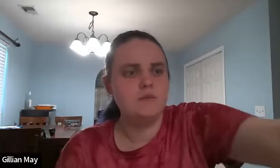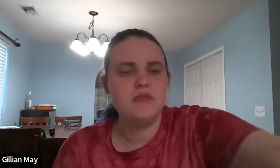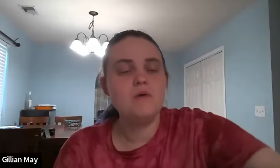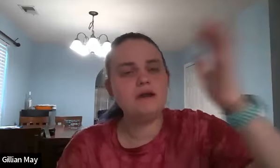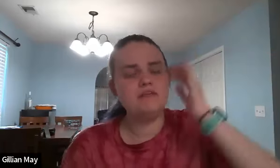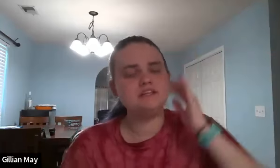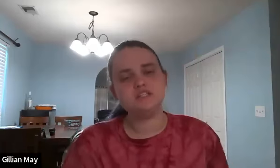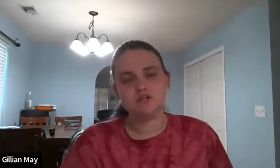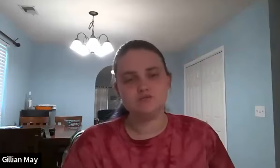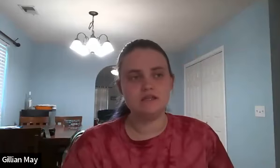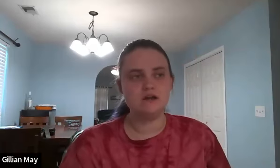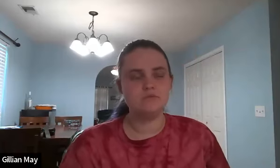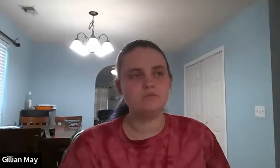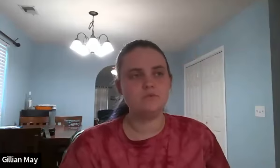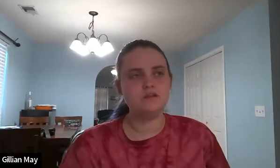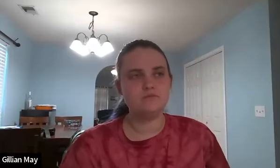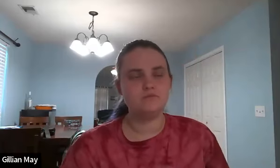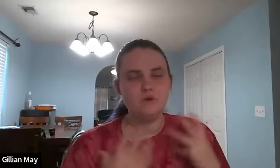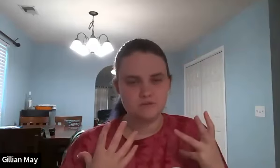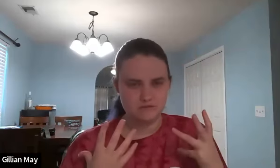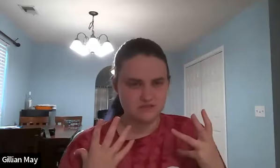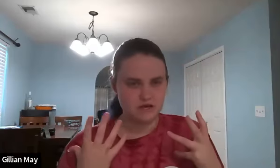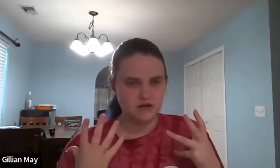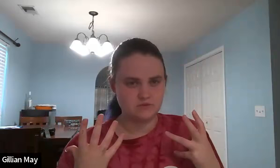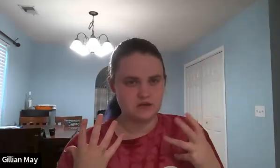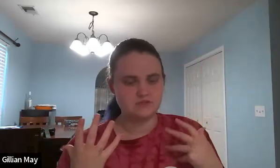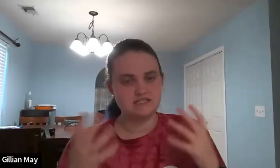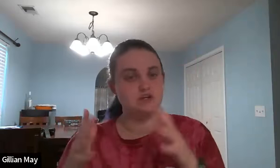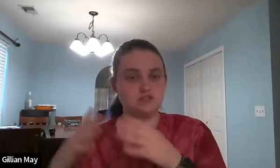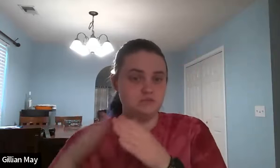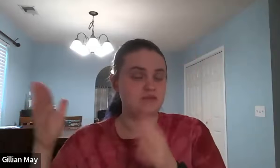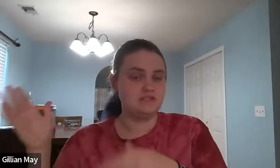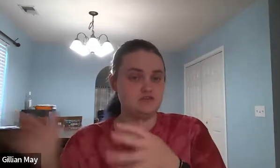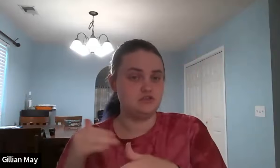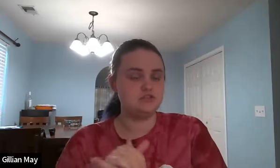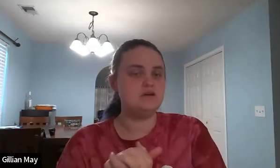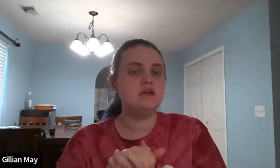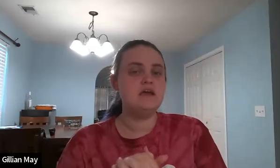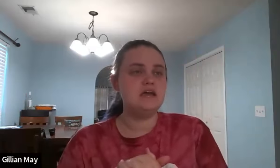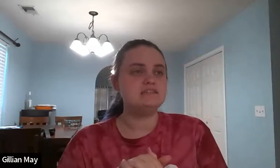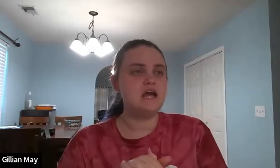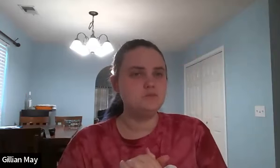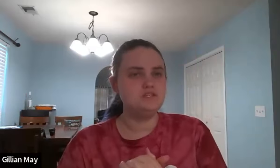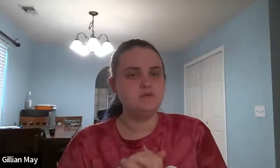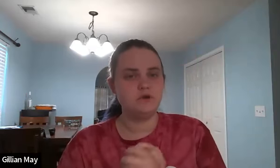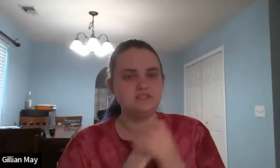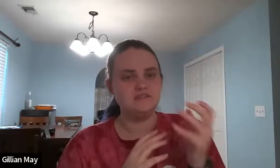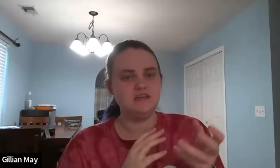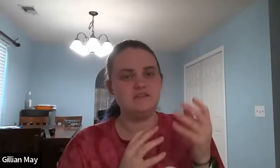And that way, that's just a good, one of the reasons why it helps that, besides it also just being that's how the structure is, but is it helps tell the person at the end that